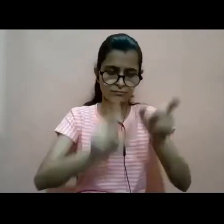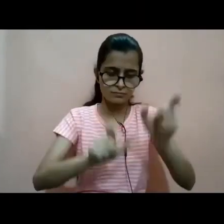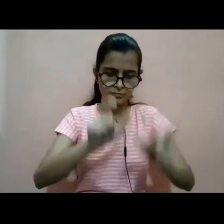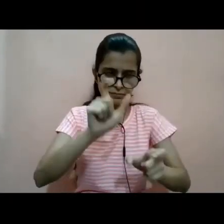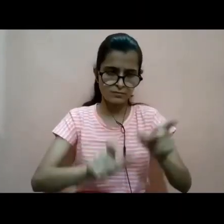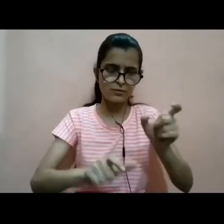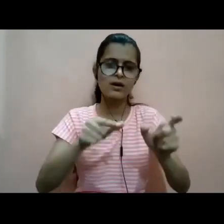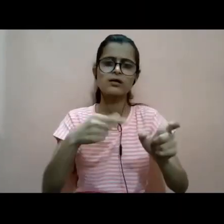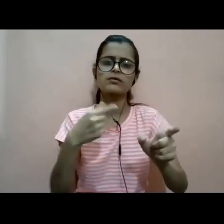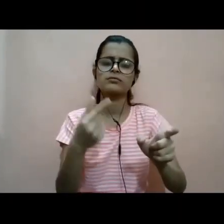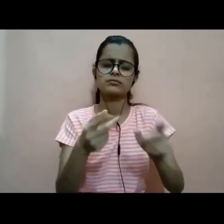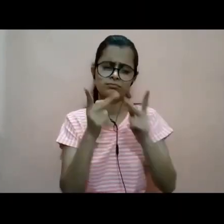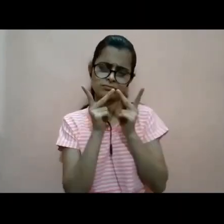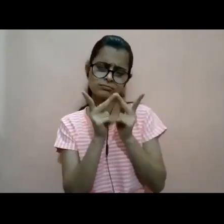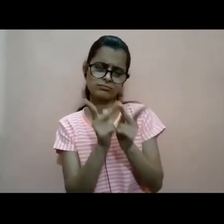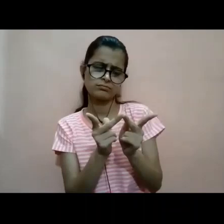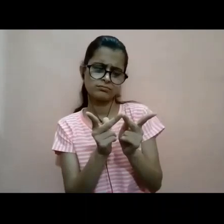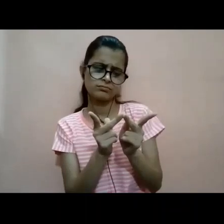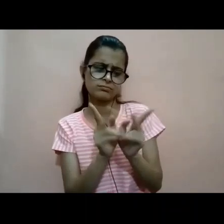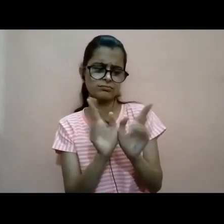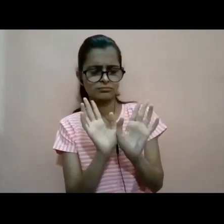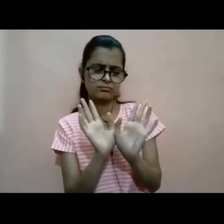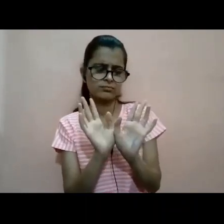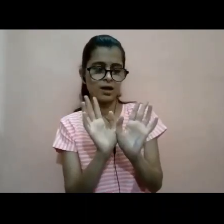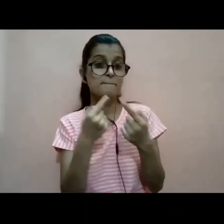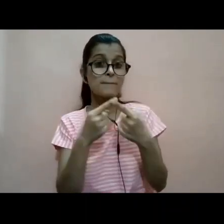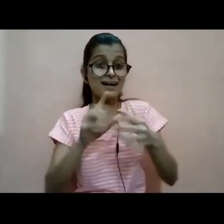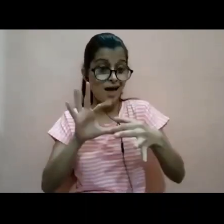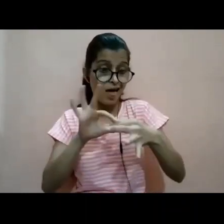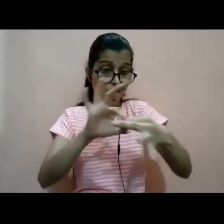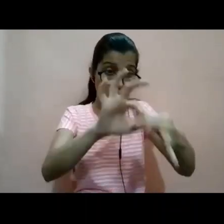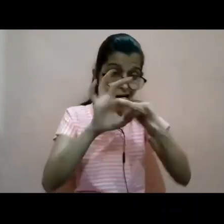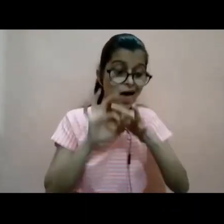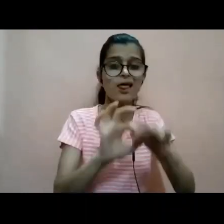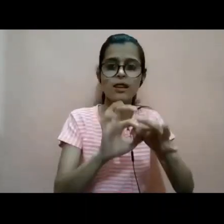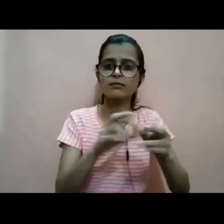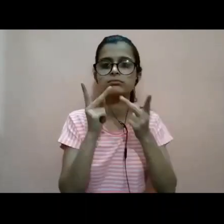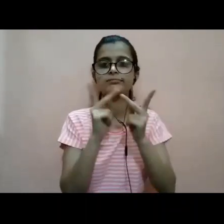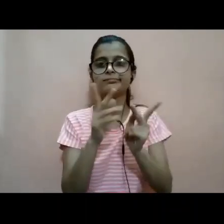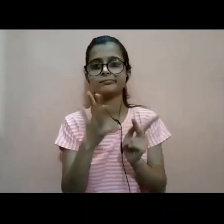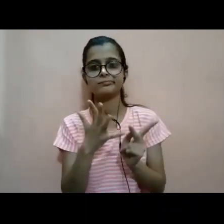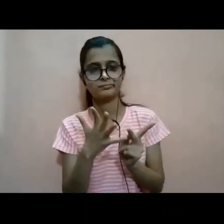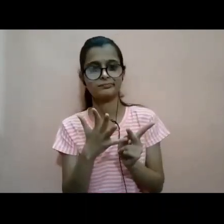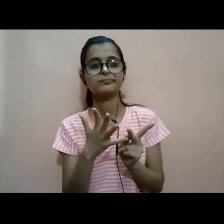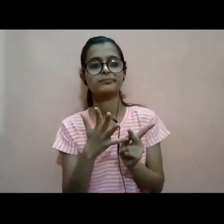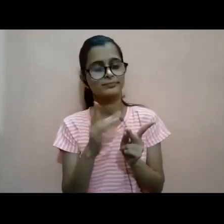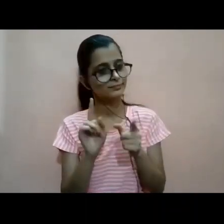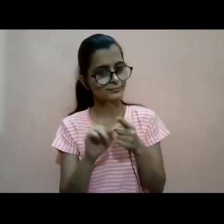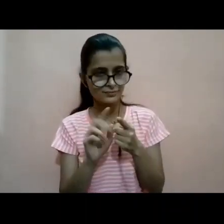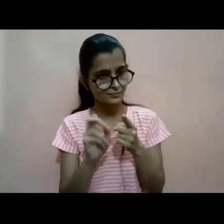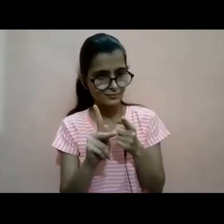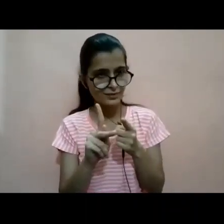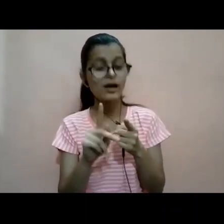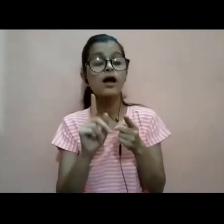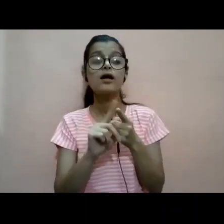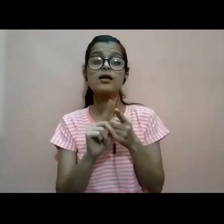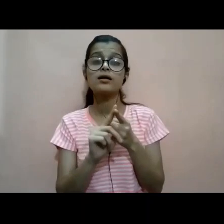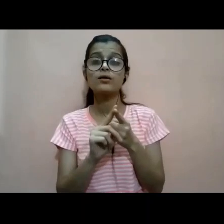friends, but not as partners. Okay, so on one